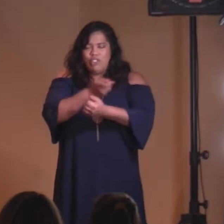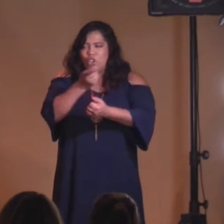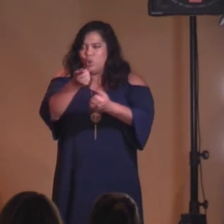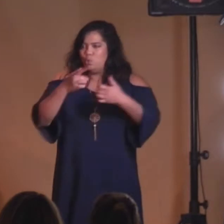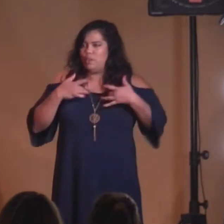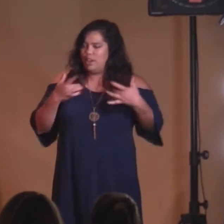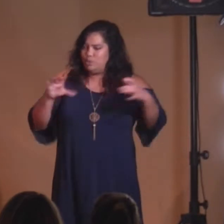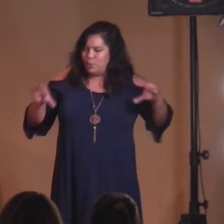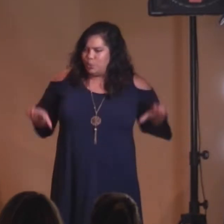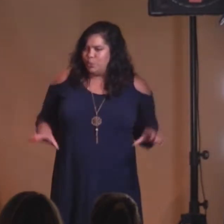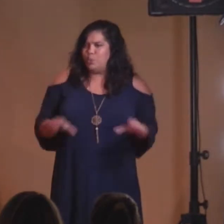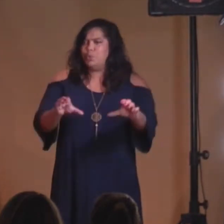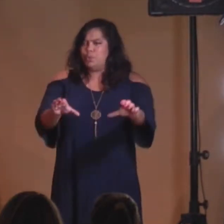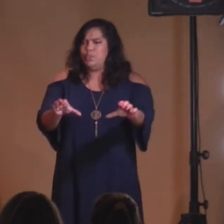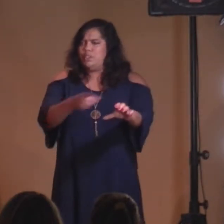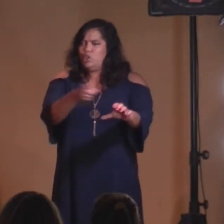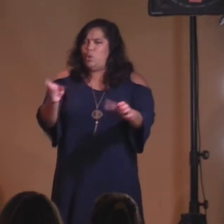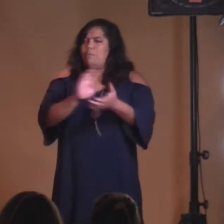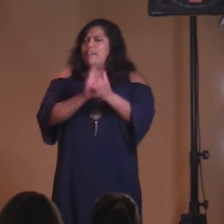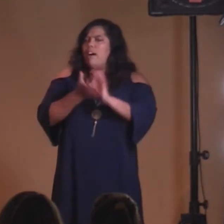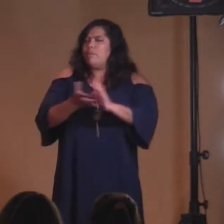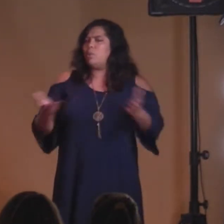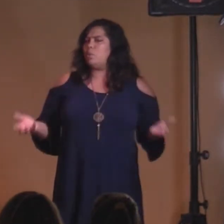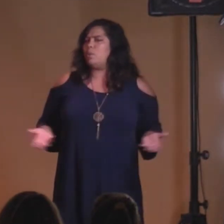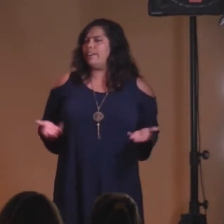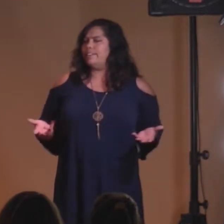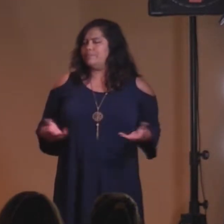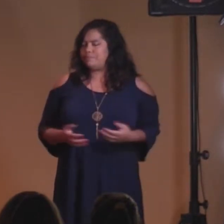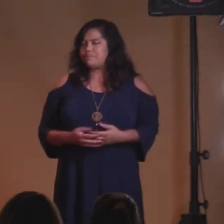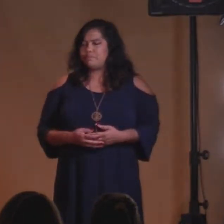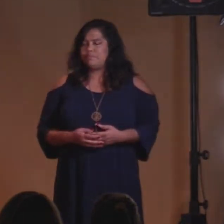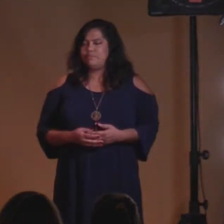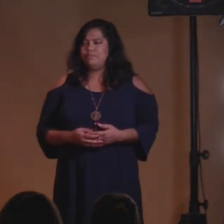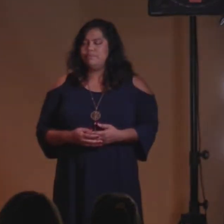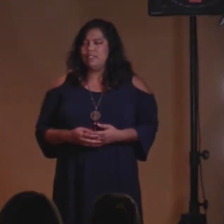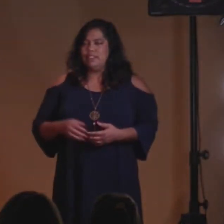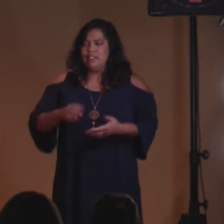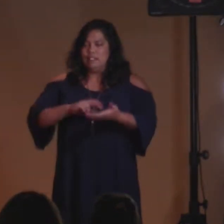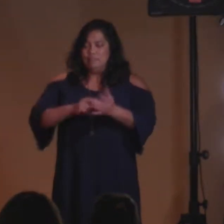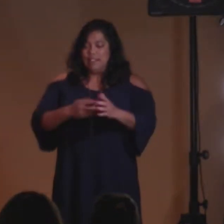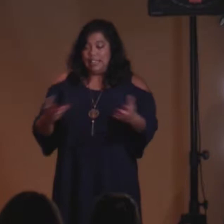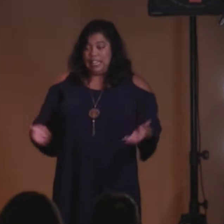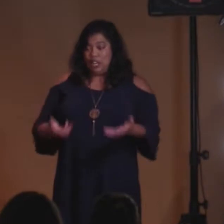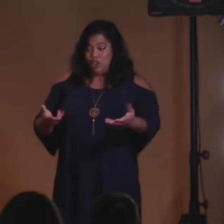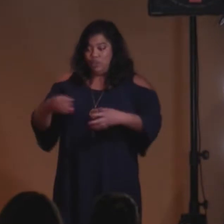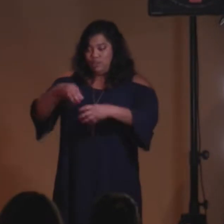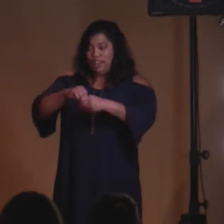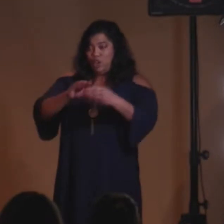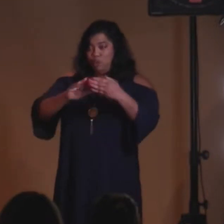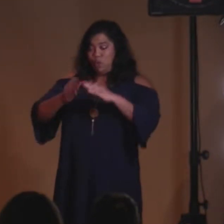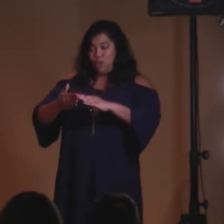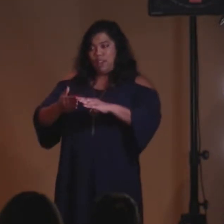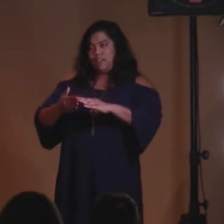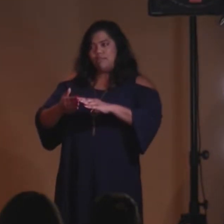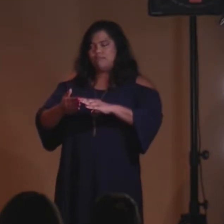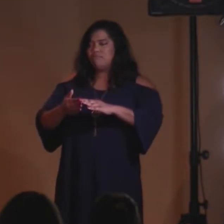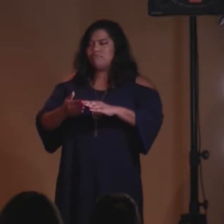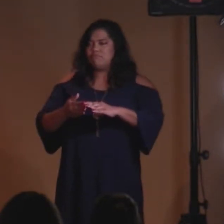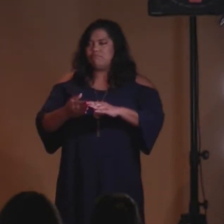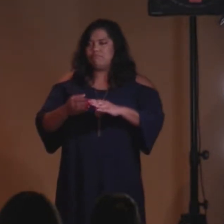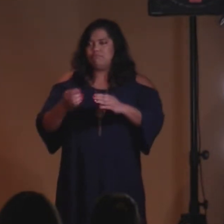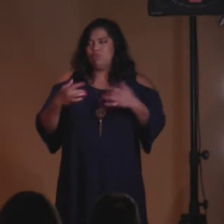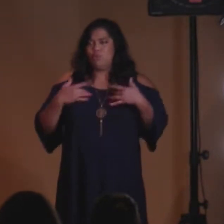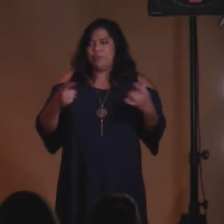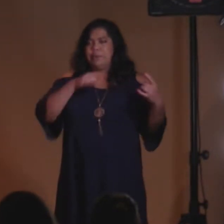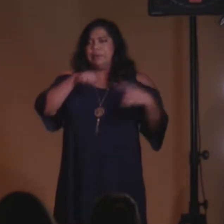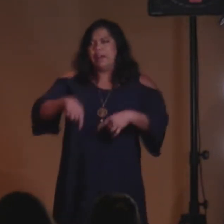is it that you are becoming? And not just here in this community, because you're only here, as